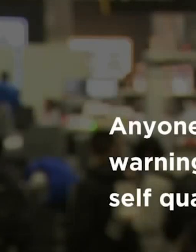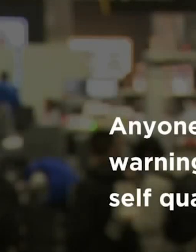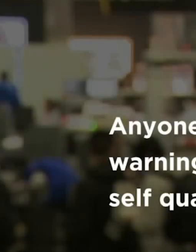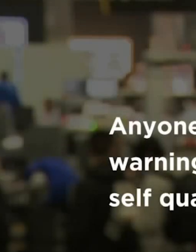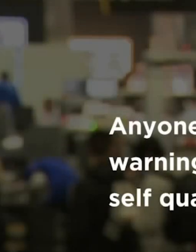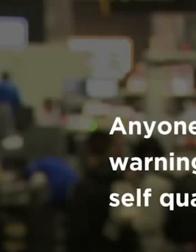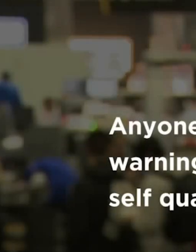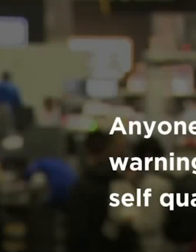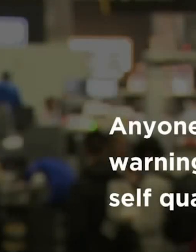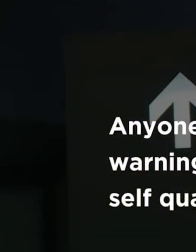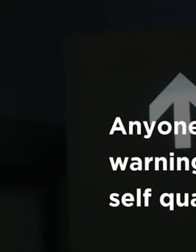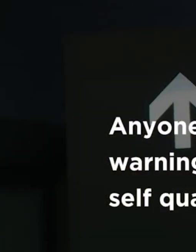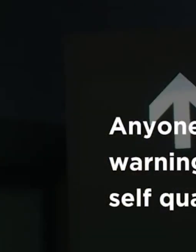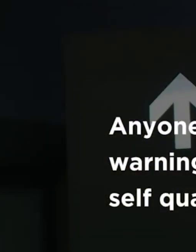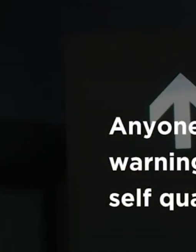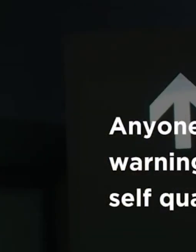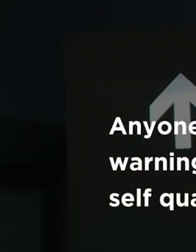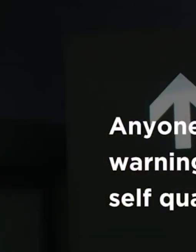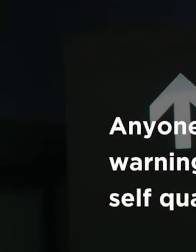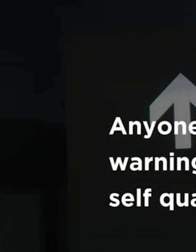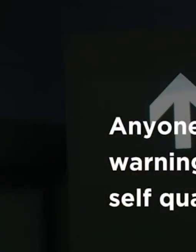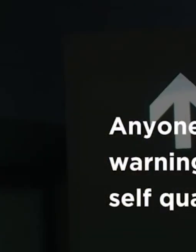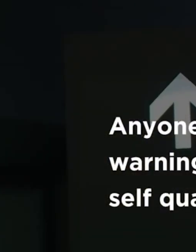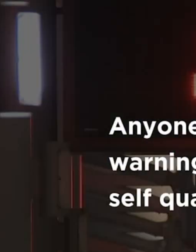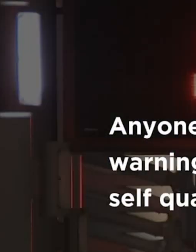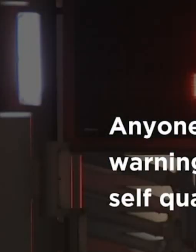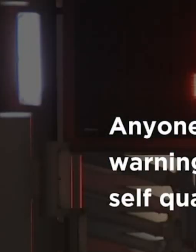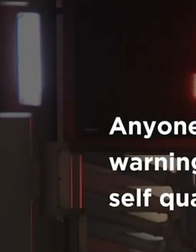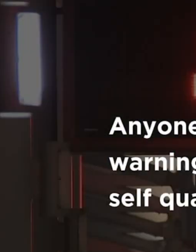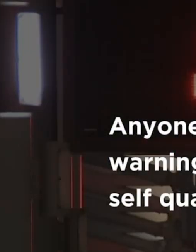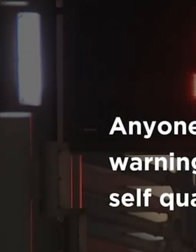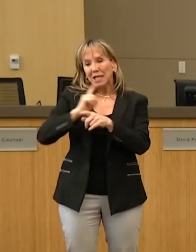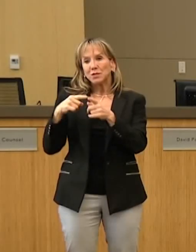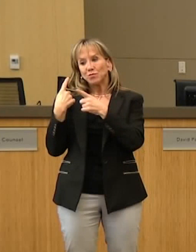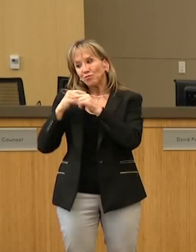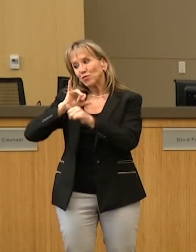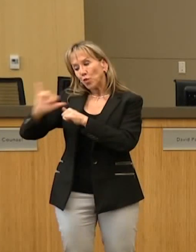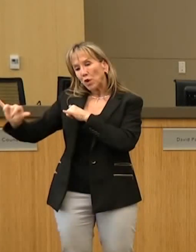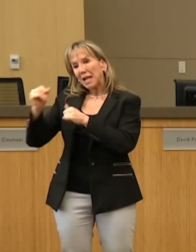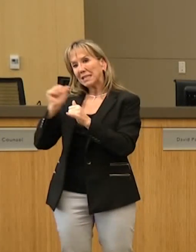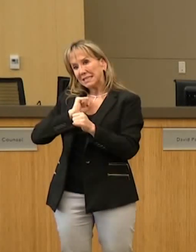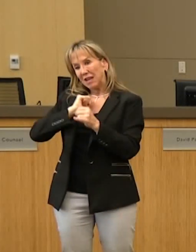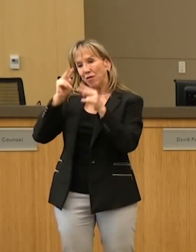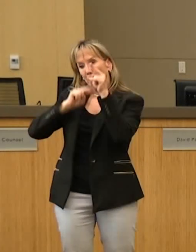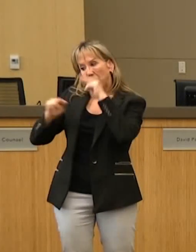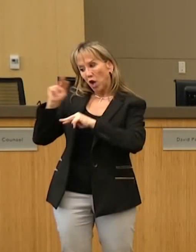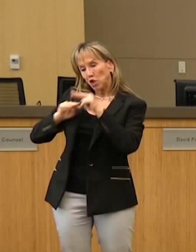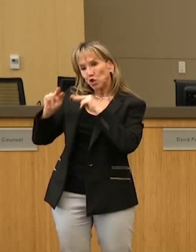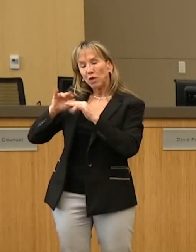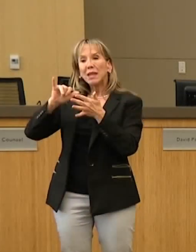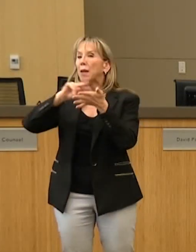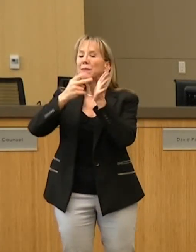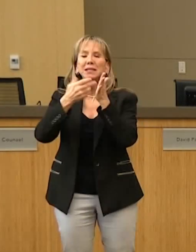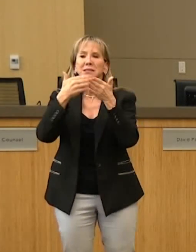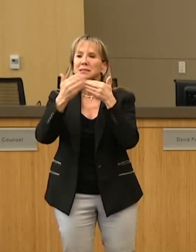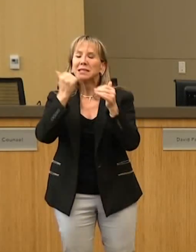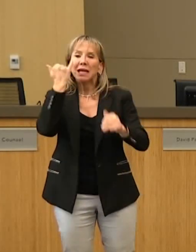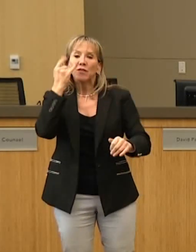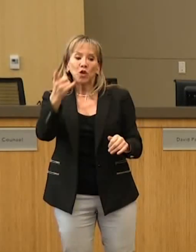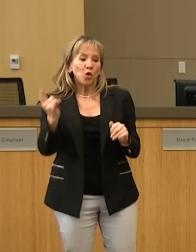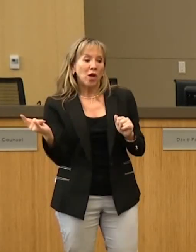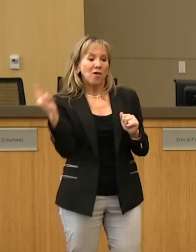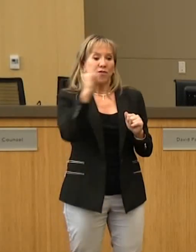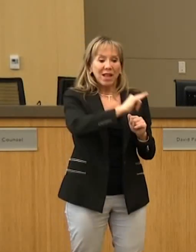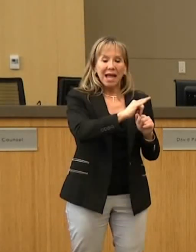level 3 country must self-quarantine for 14 days. This includes originating or connecting flights from the countries,